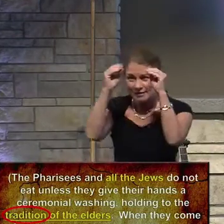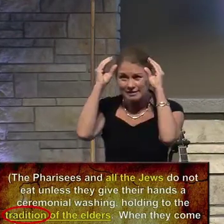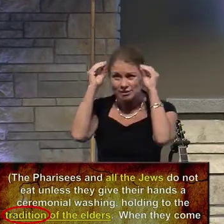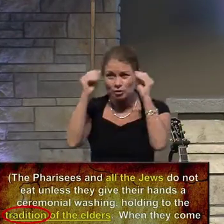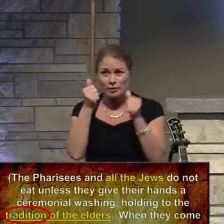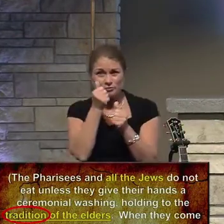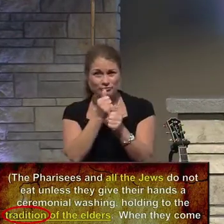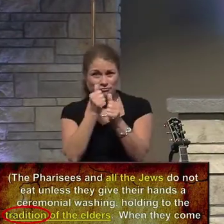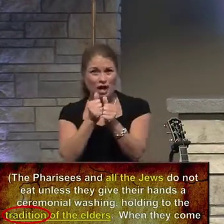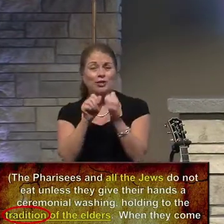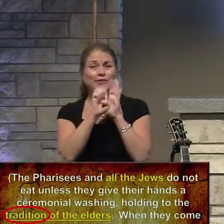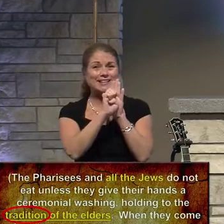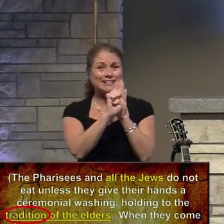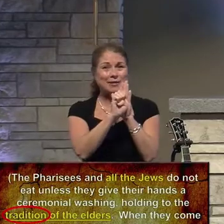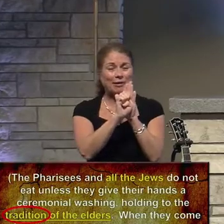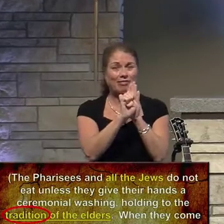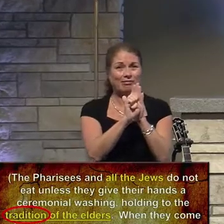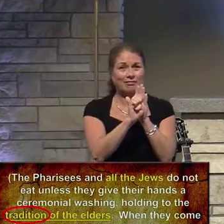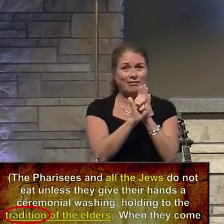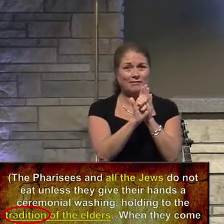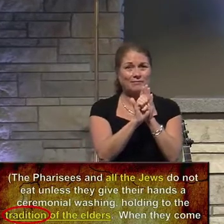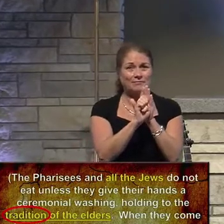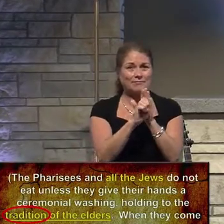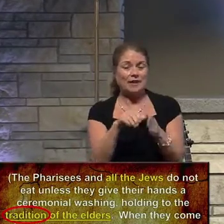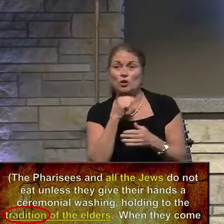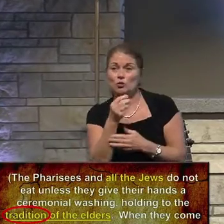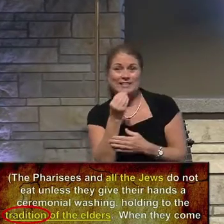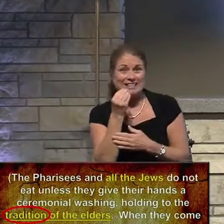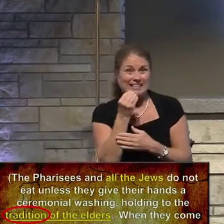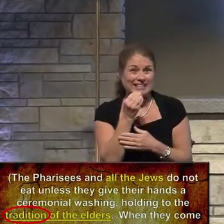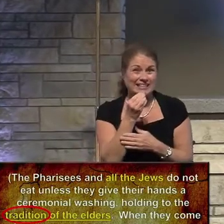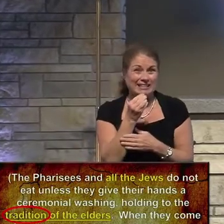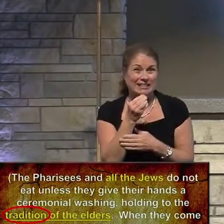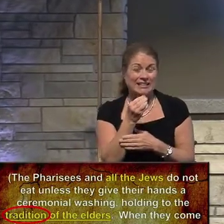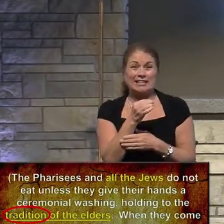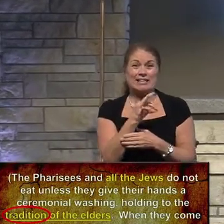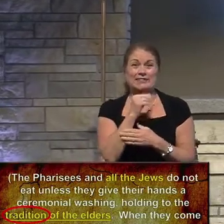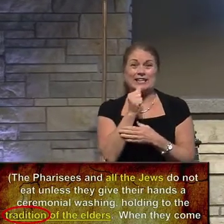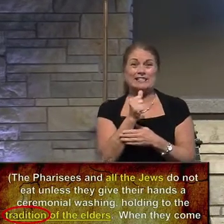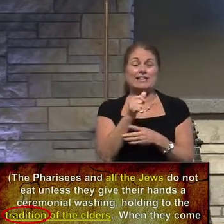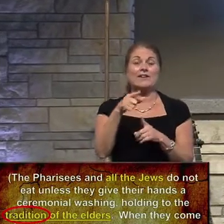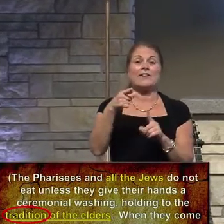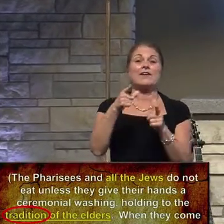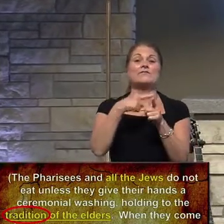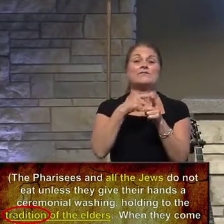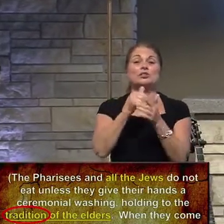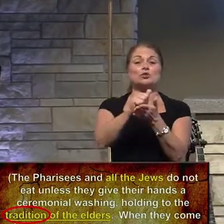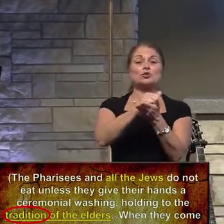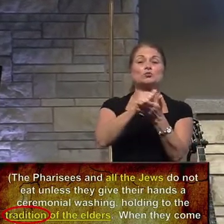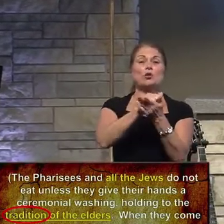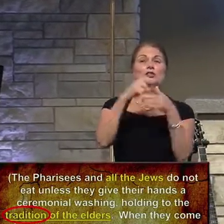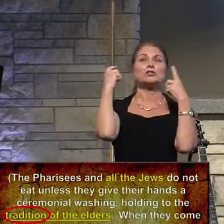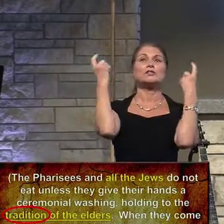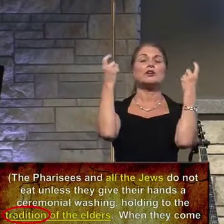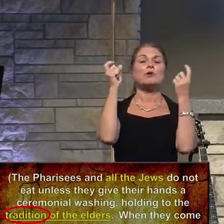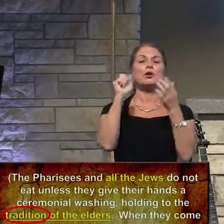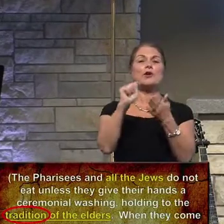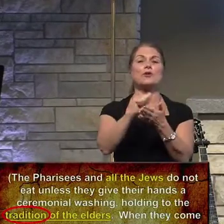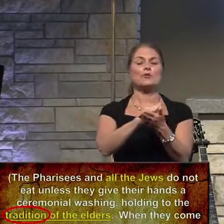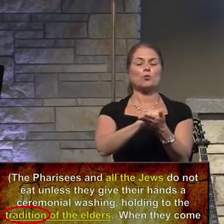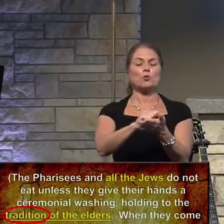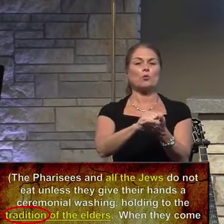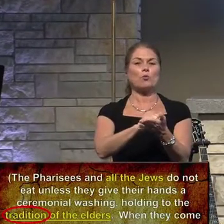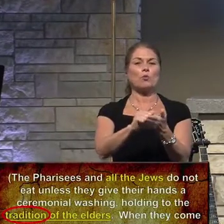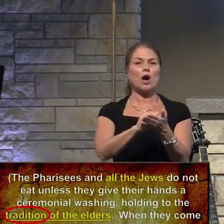their modeling. And so they would not eat unless they gave their hands a ceremonial washing, holding to